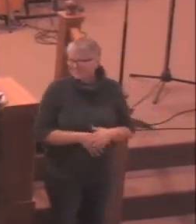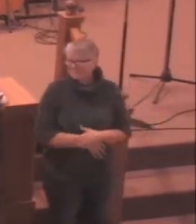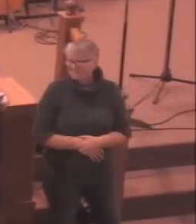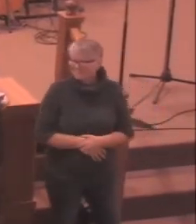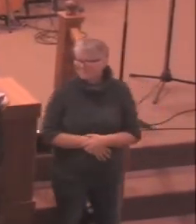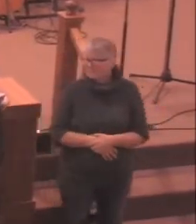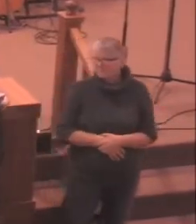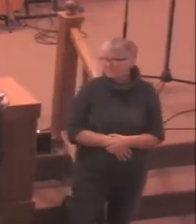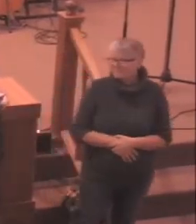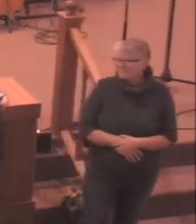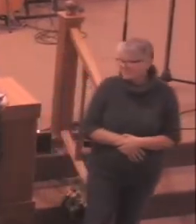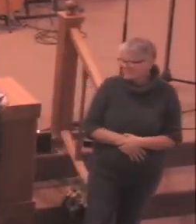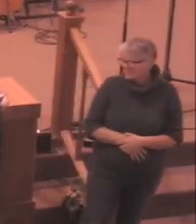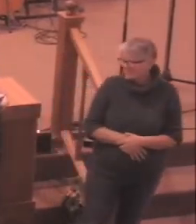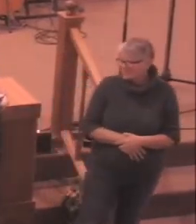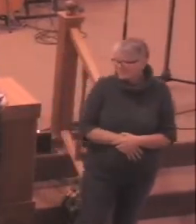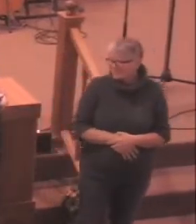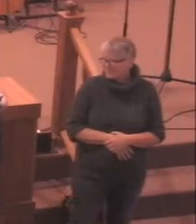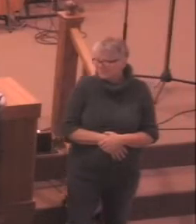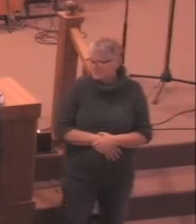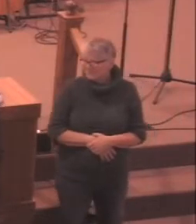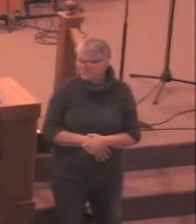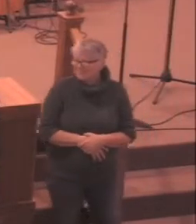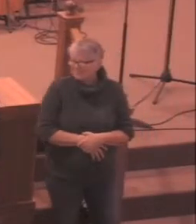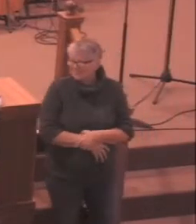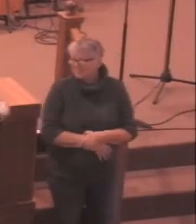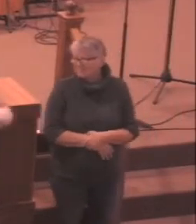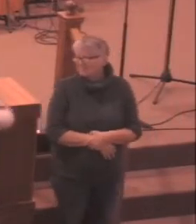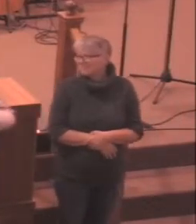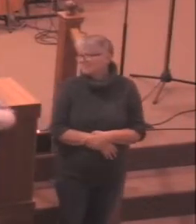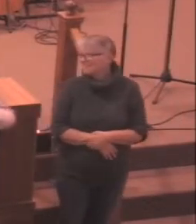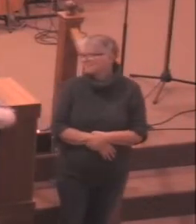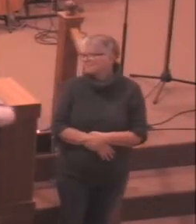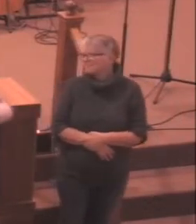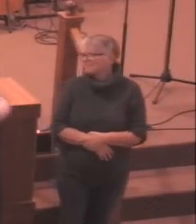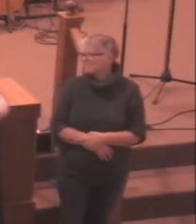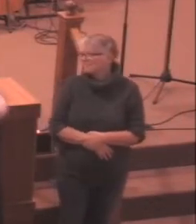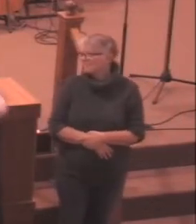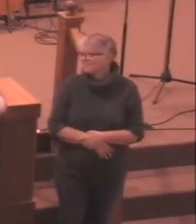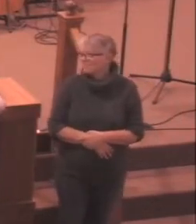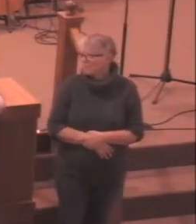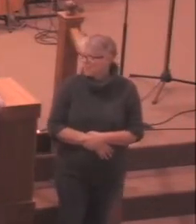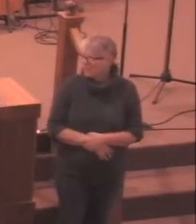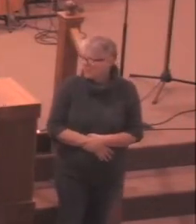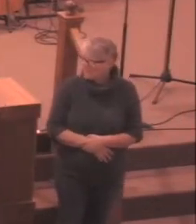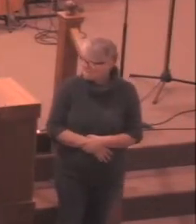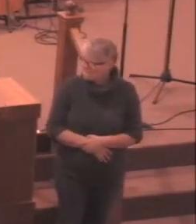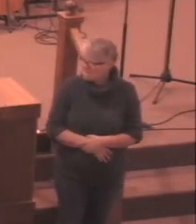Thank you.